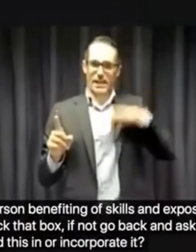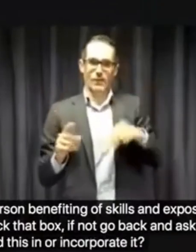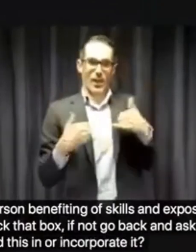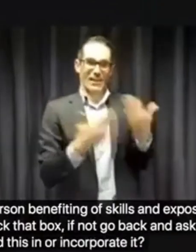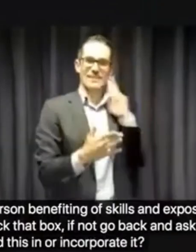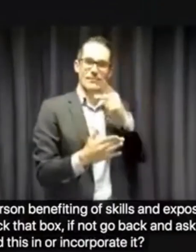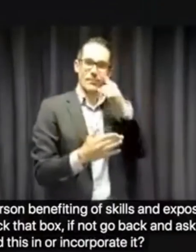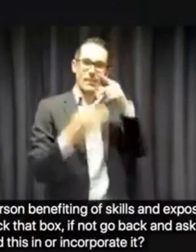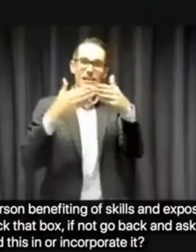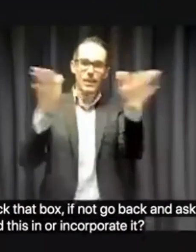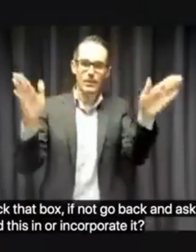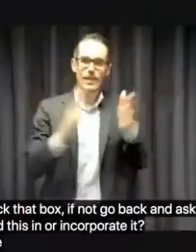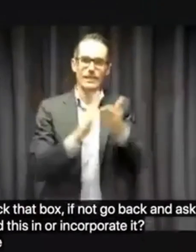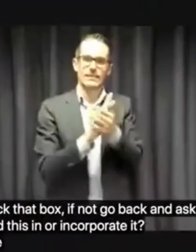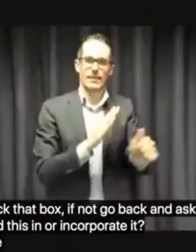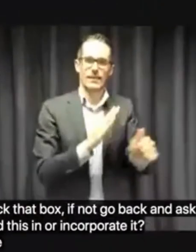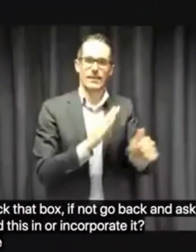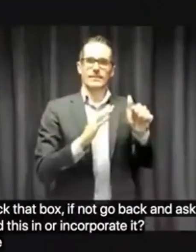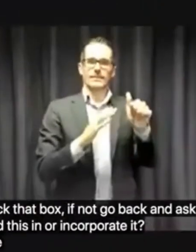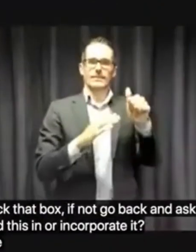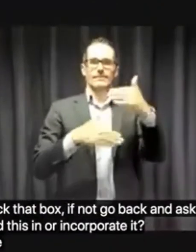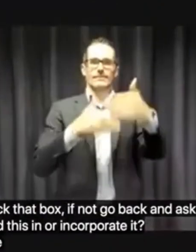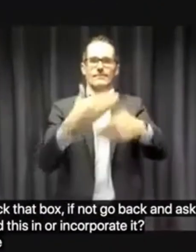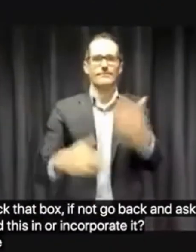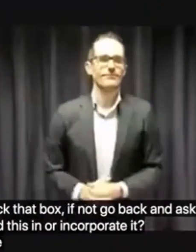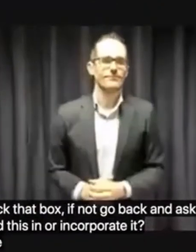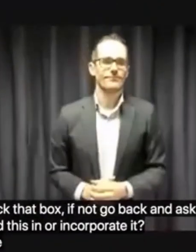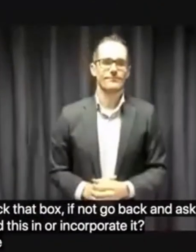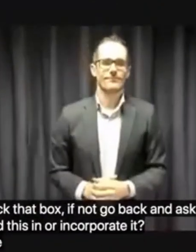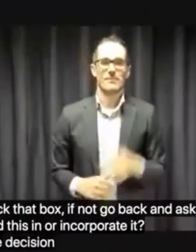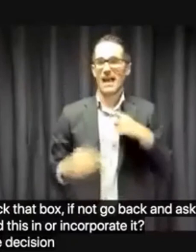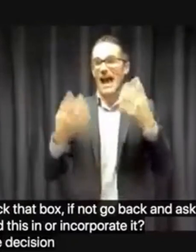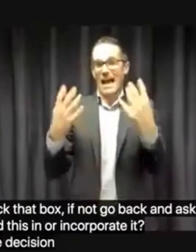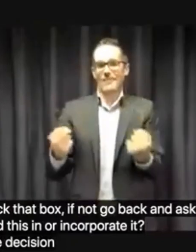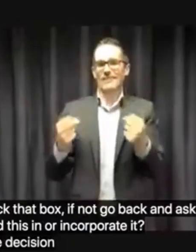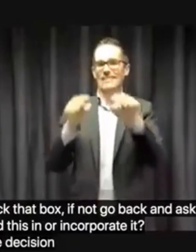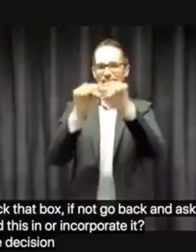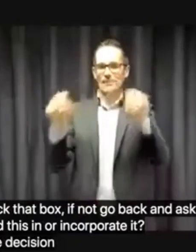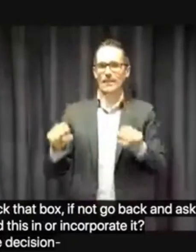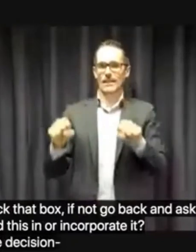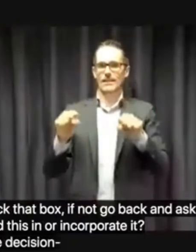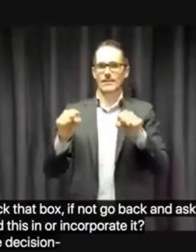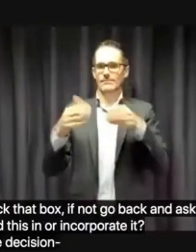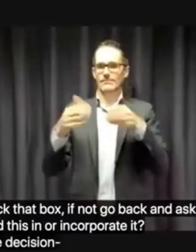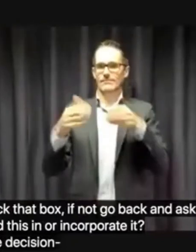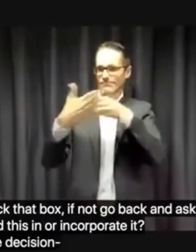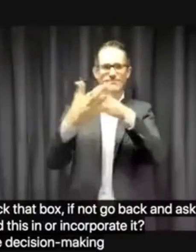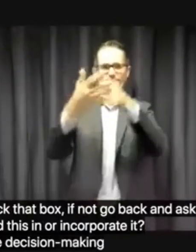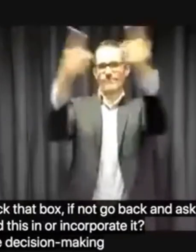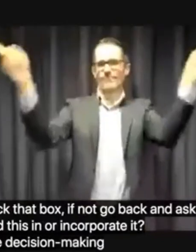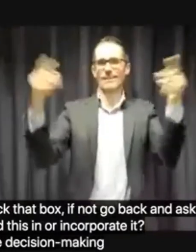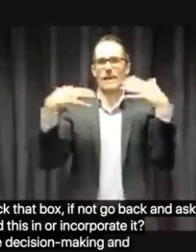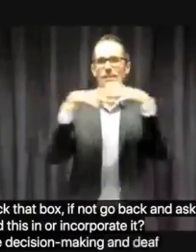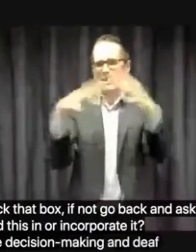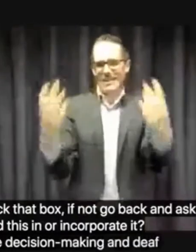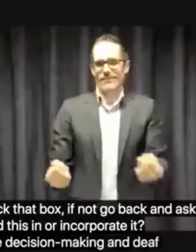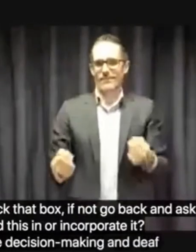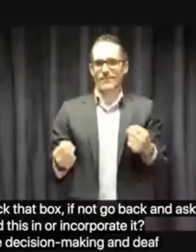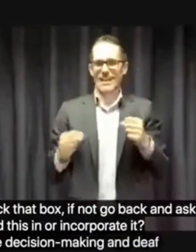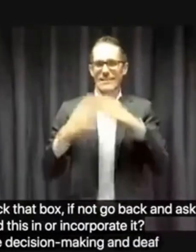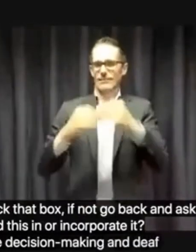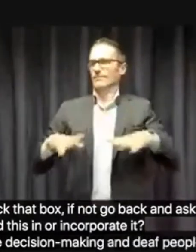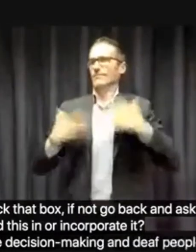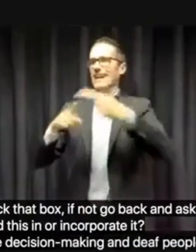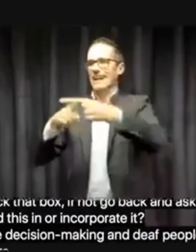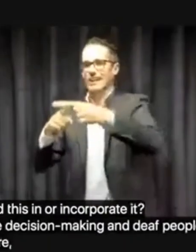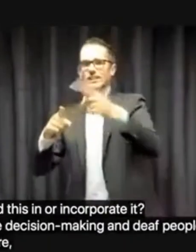have you, where do we get deaf people exposure, skills, and benefit? Because there are systemic barriers that exist,